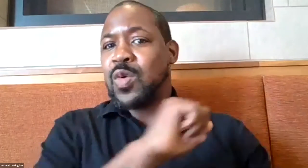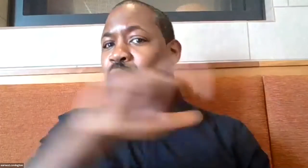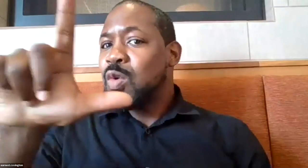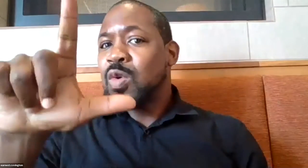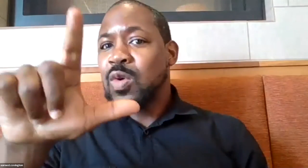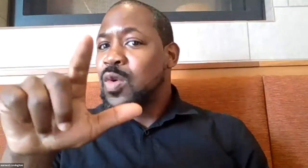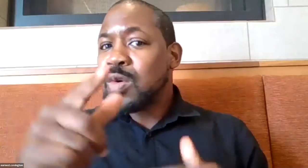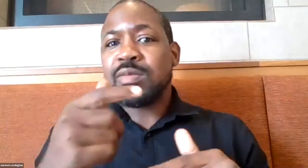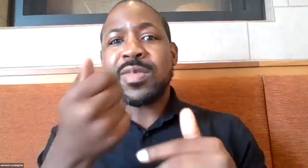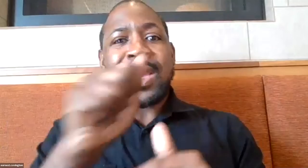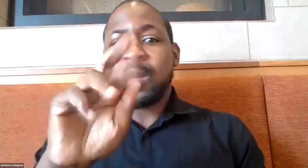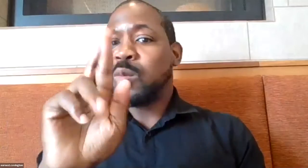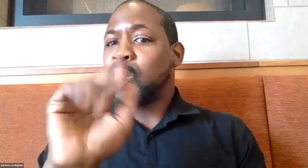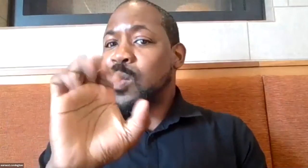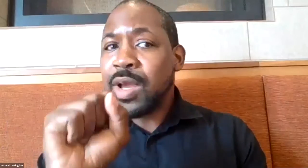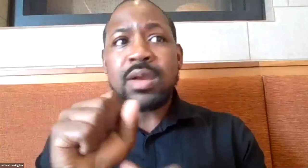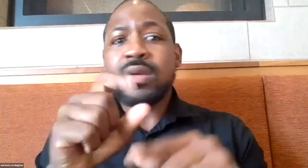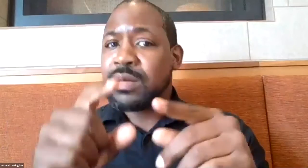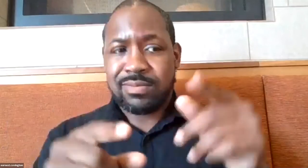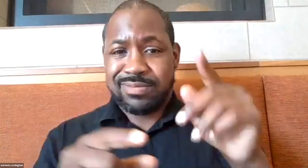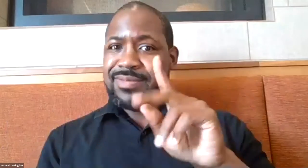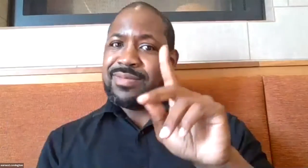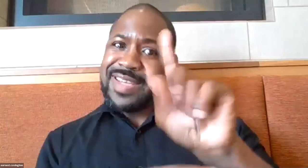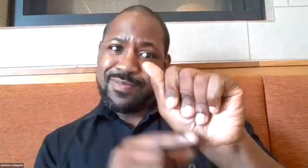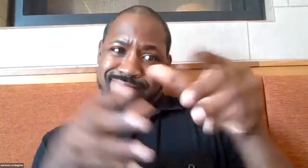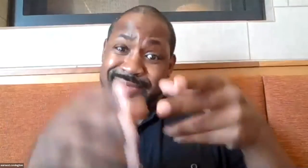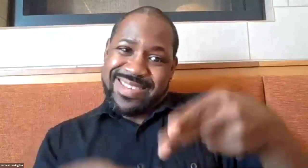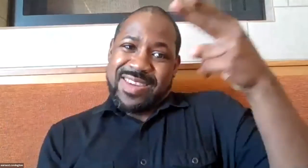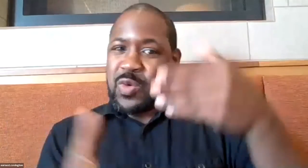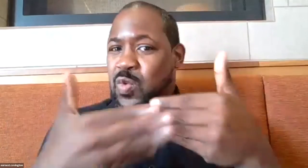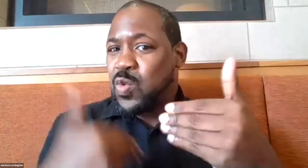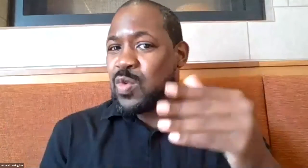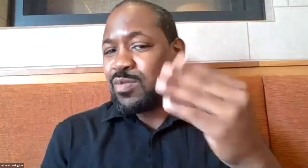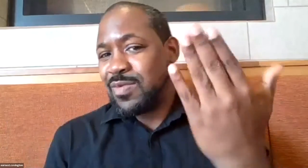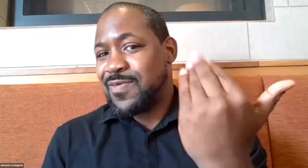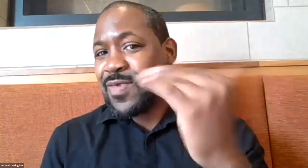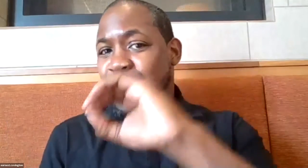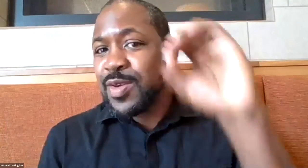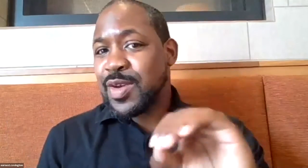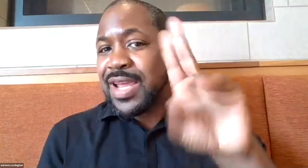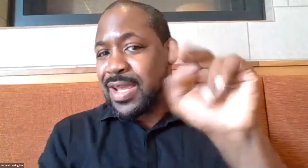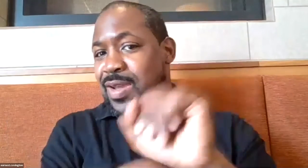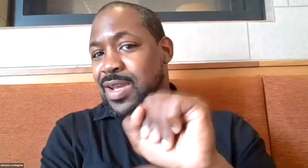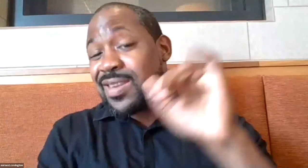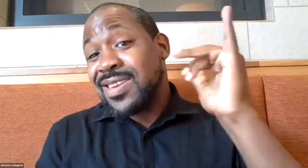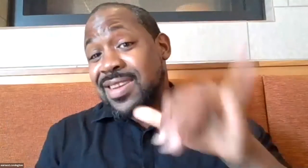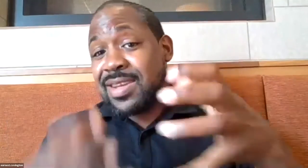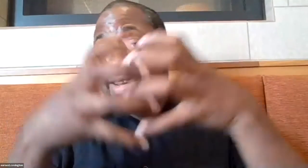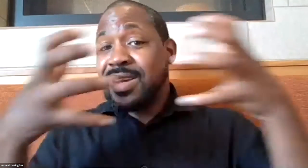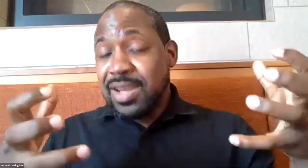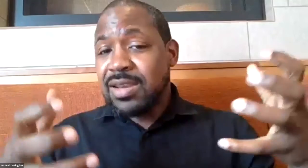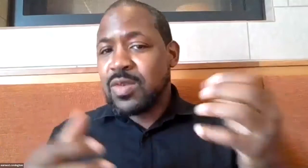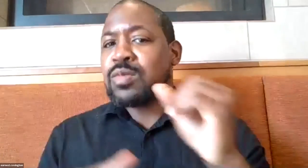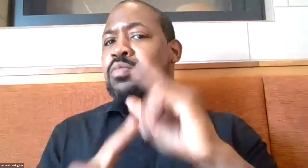hard of hearing is at a more severe disadvantage than the regular population of people who can speak and hear. In fact, any of